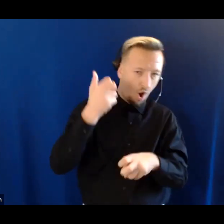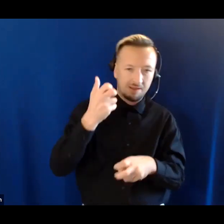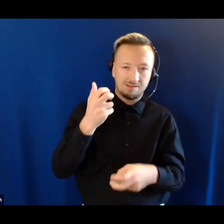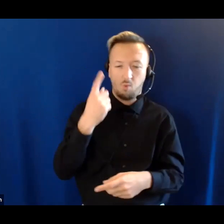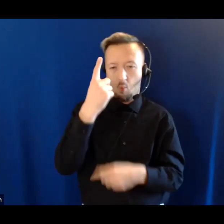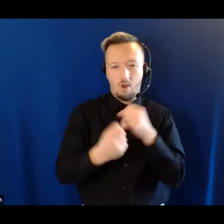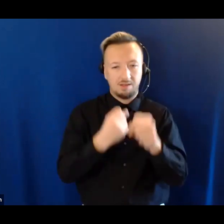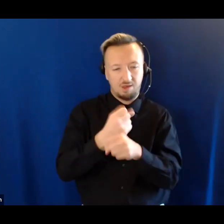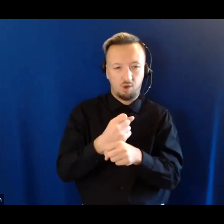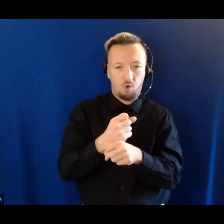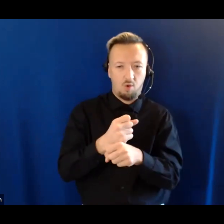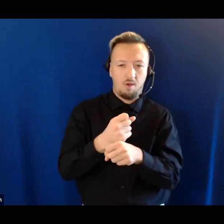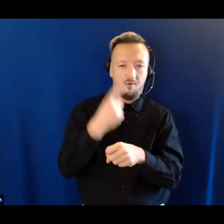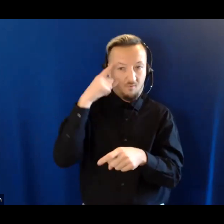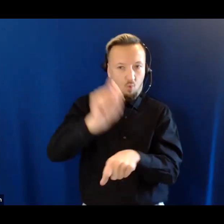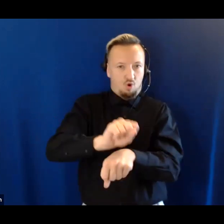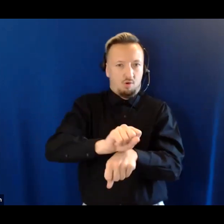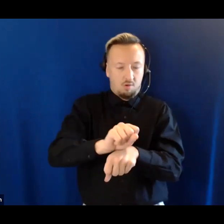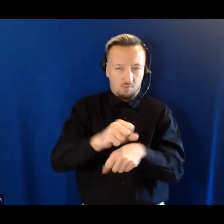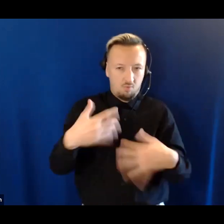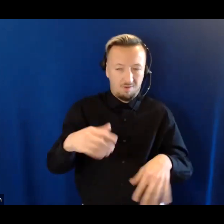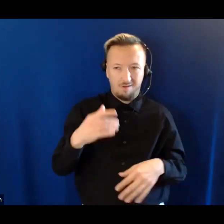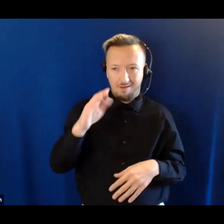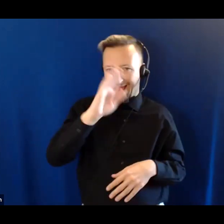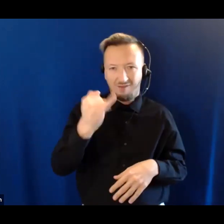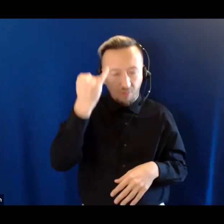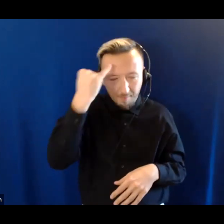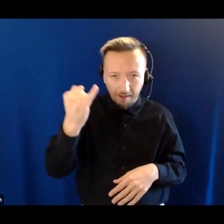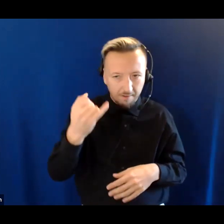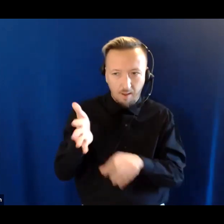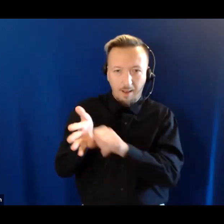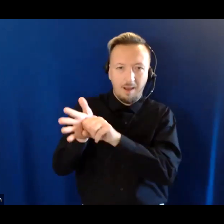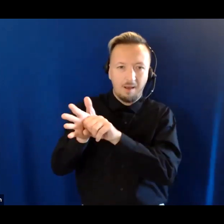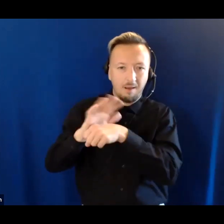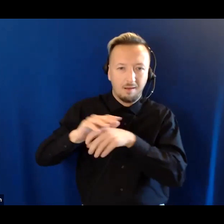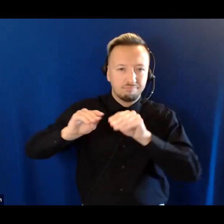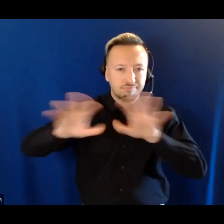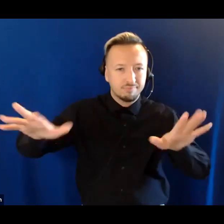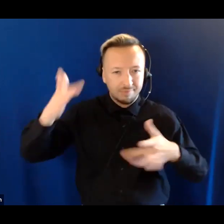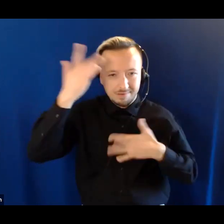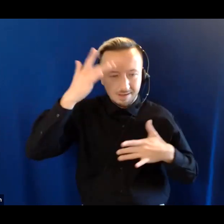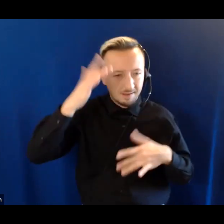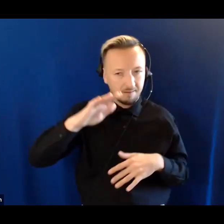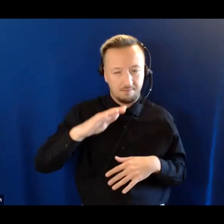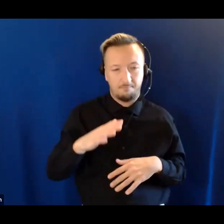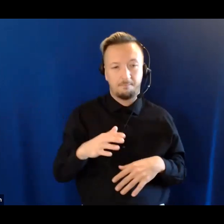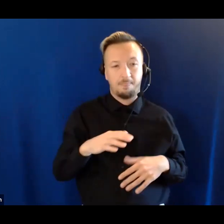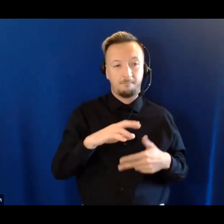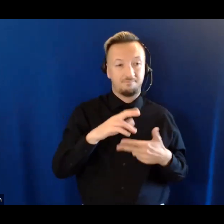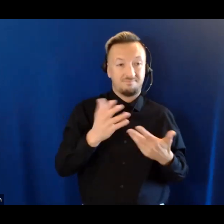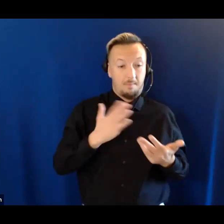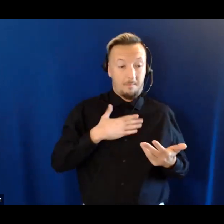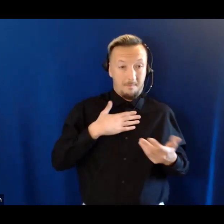imagined that we would have a pandemic, that our community in Iowa would be hit with a land hurricane known